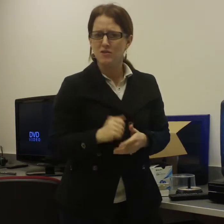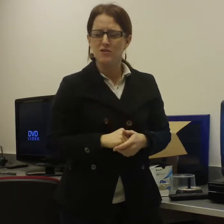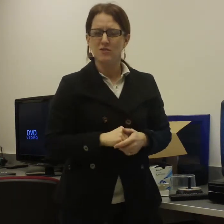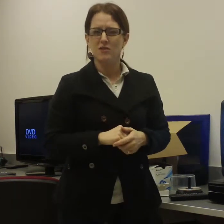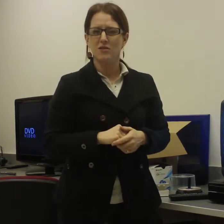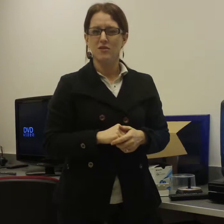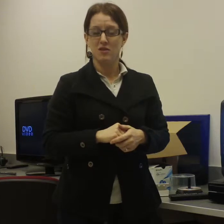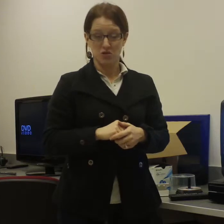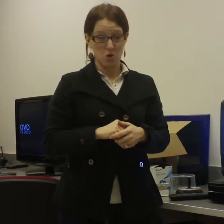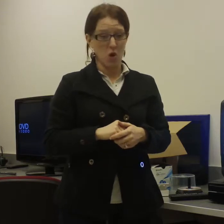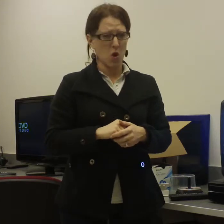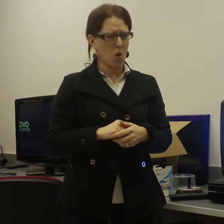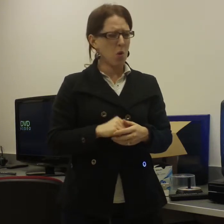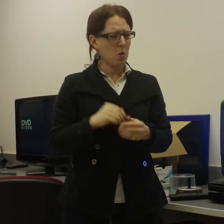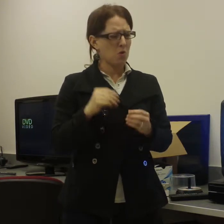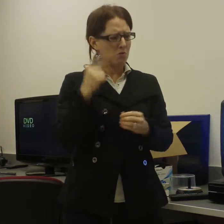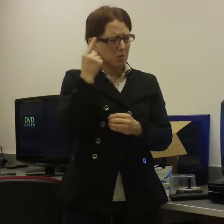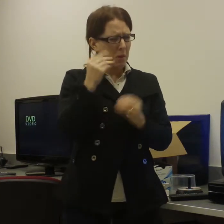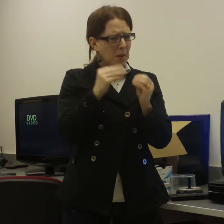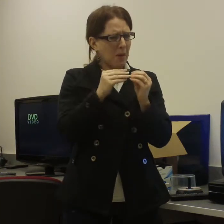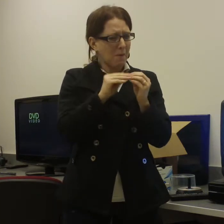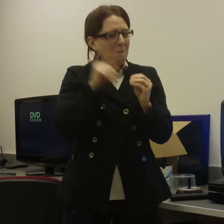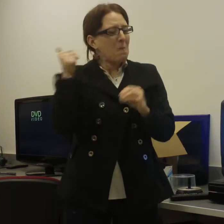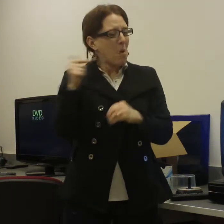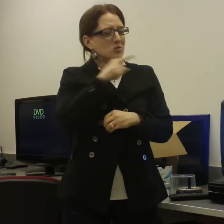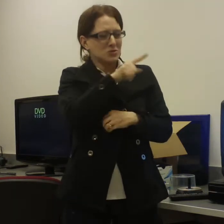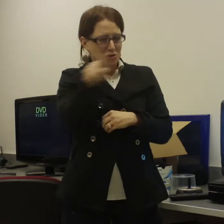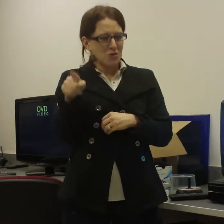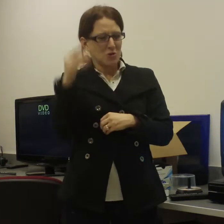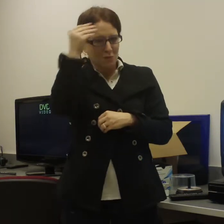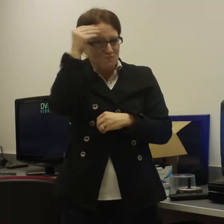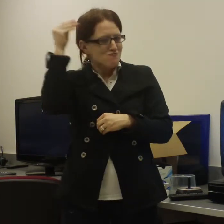able to retain that and share, giving you back the information I need. What's up, Alex?